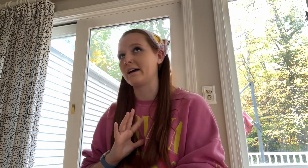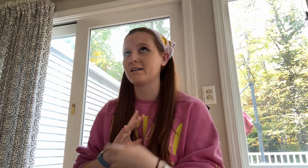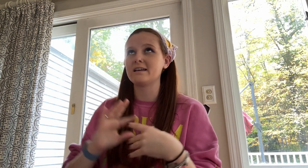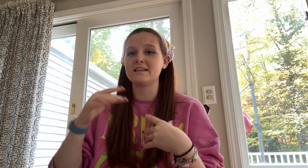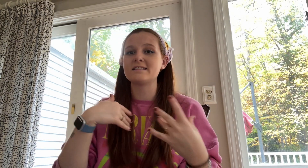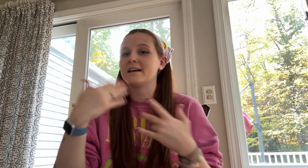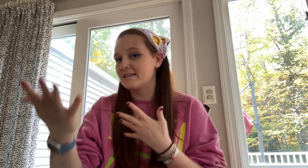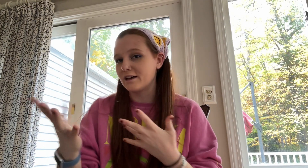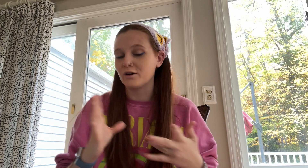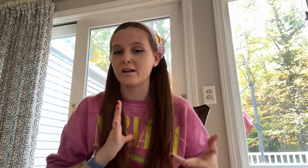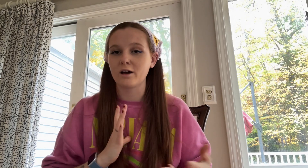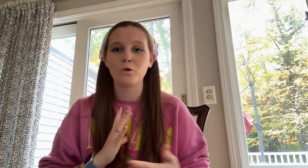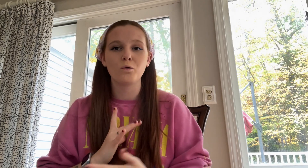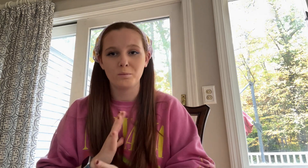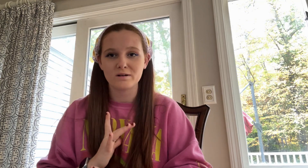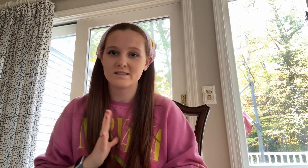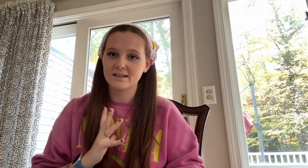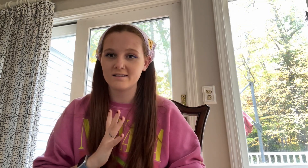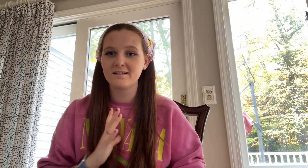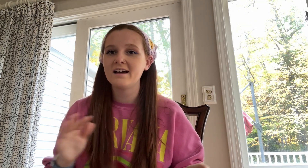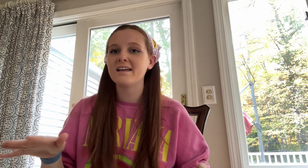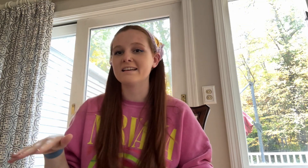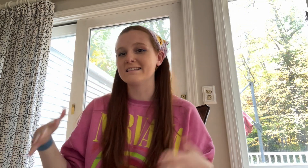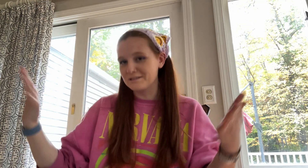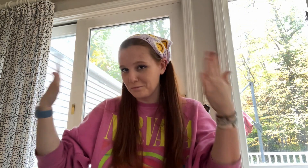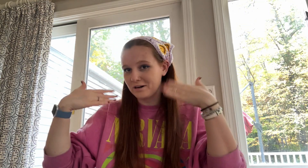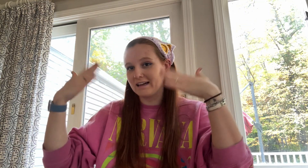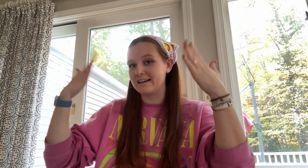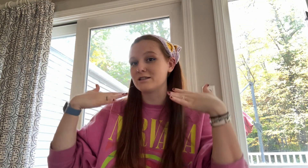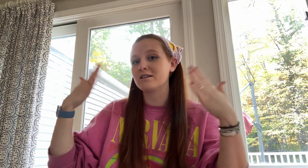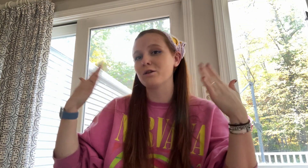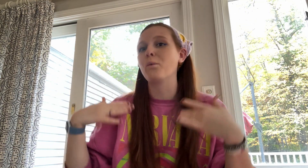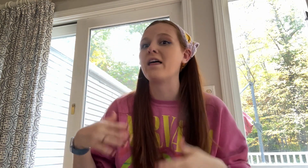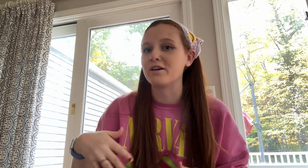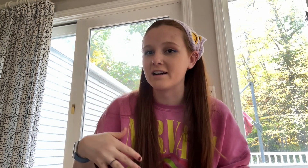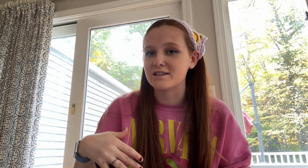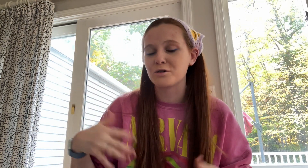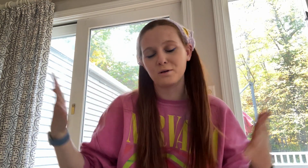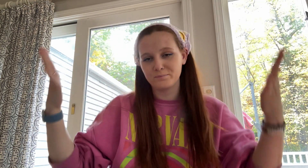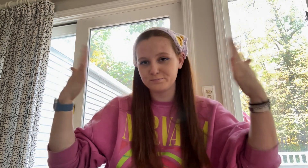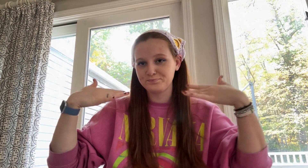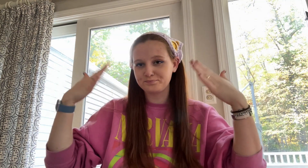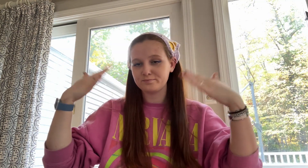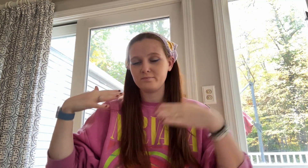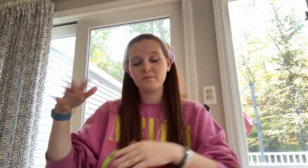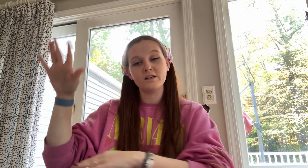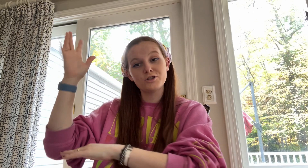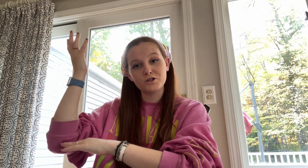in the sense that you are like a cool person. This is more like the weather is cool. Tree.